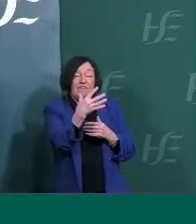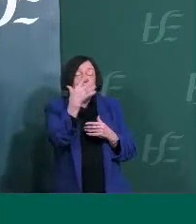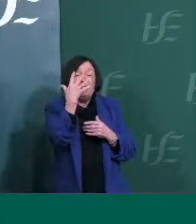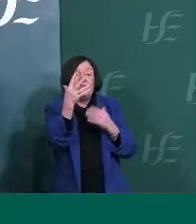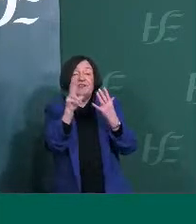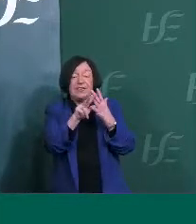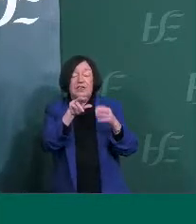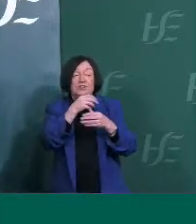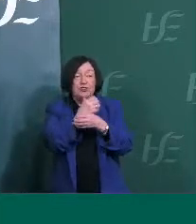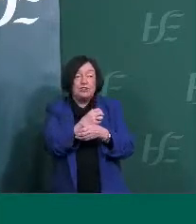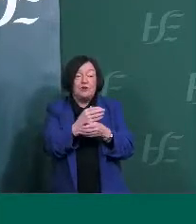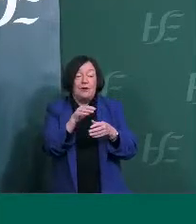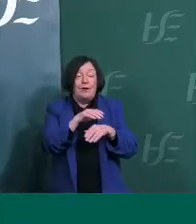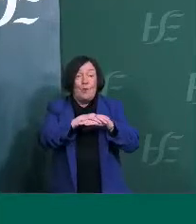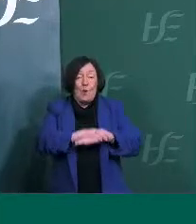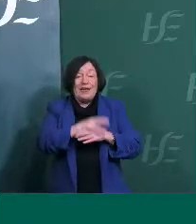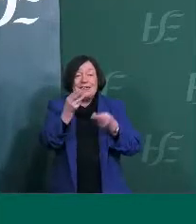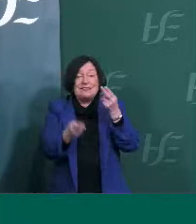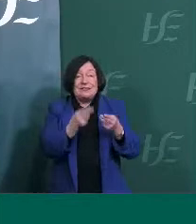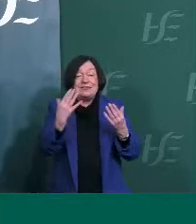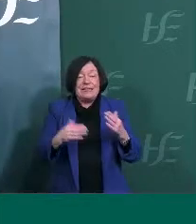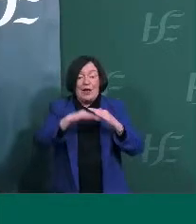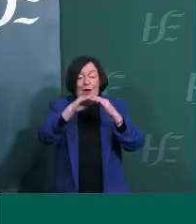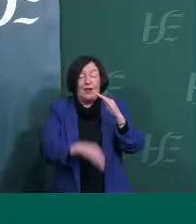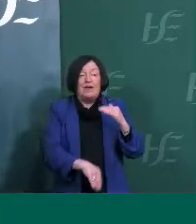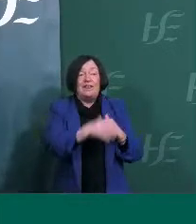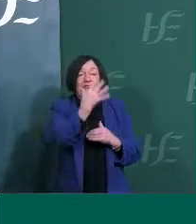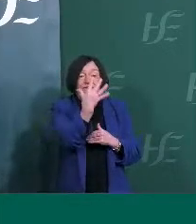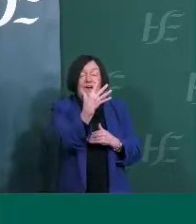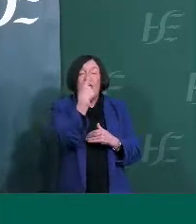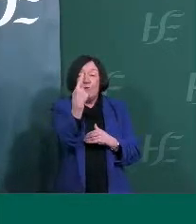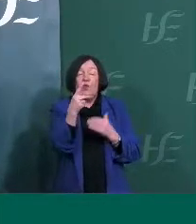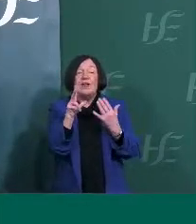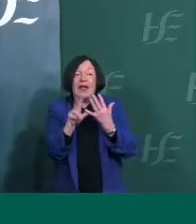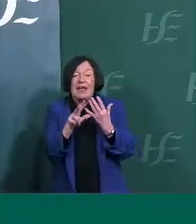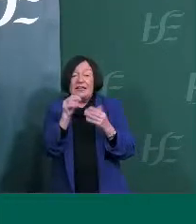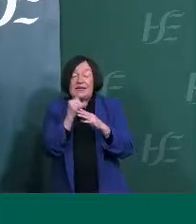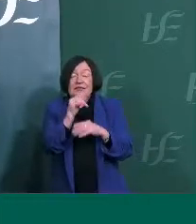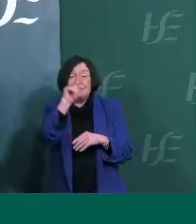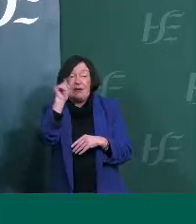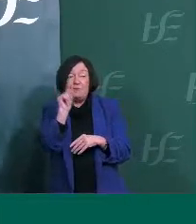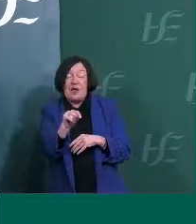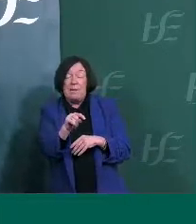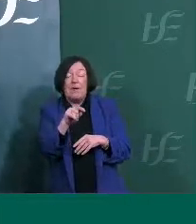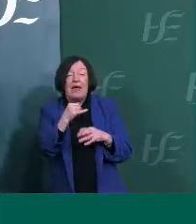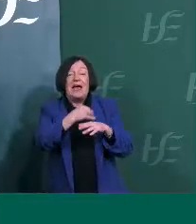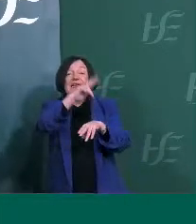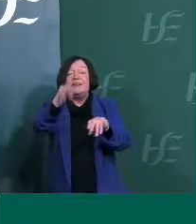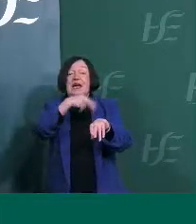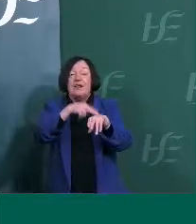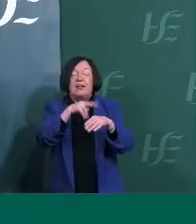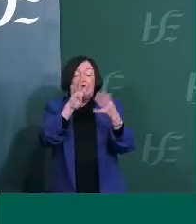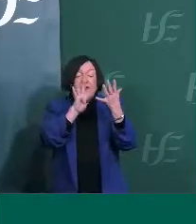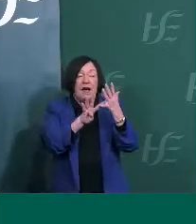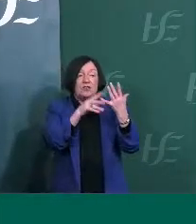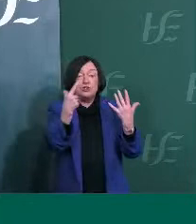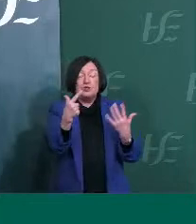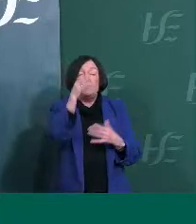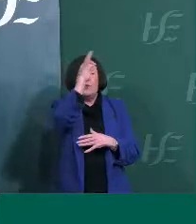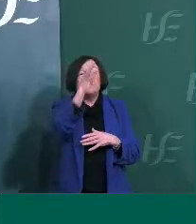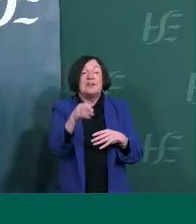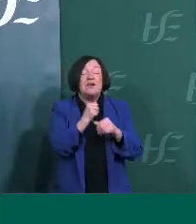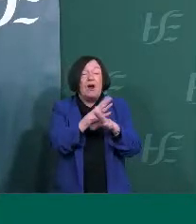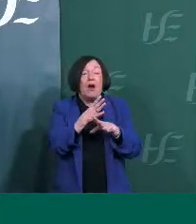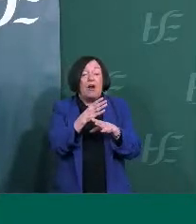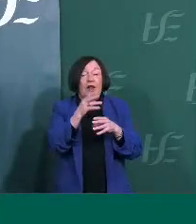6,558 children awaiting assessment. That is now down to 518 in September. And nationally, 92% of all